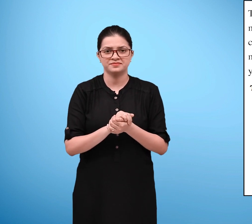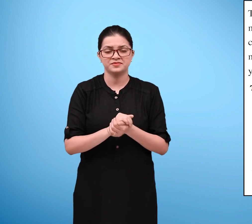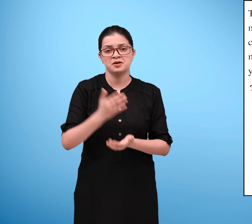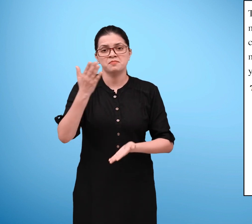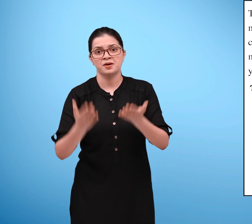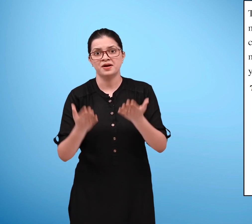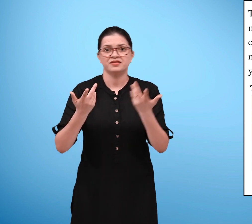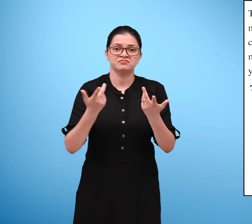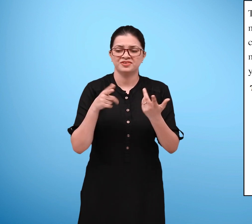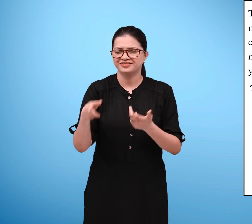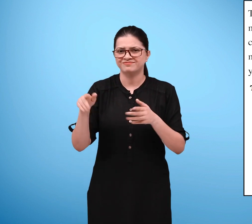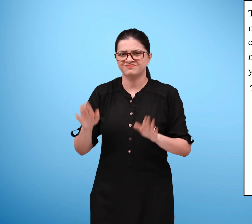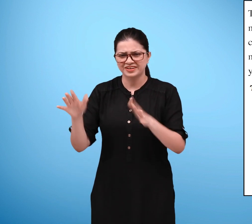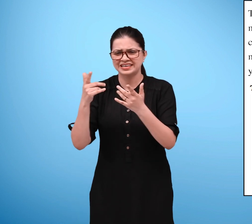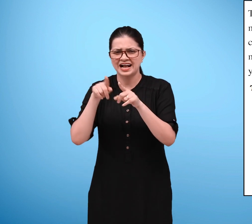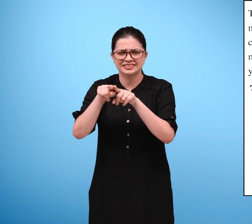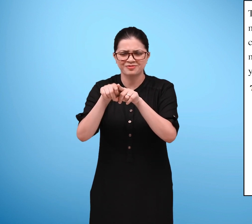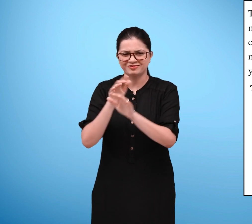The list may also have a butterfly,